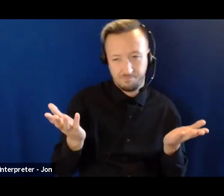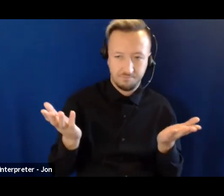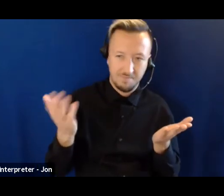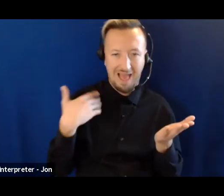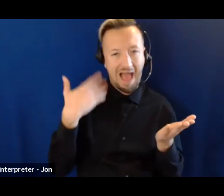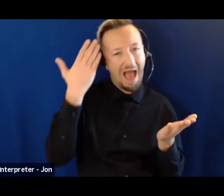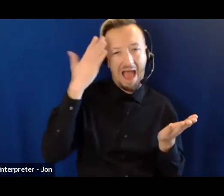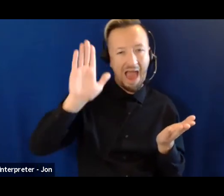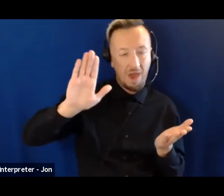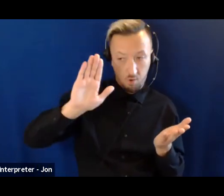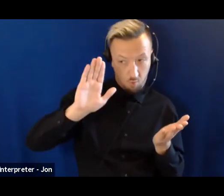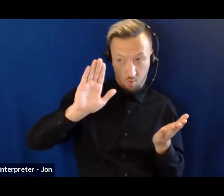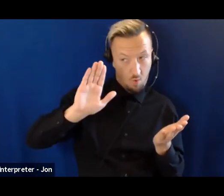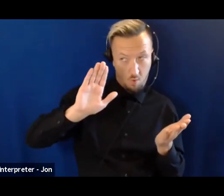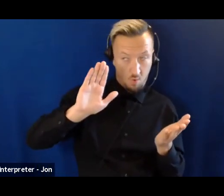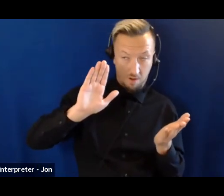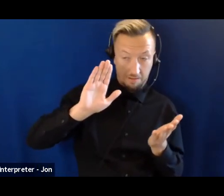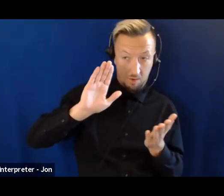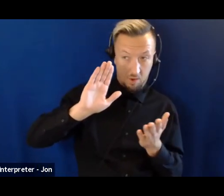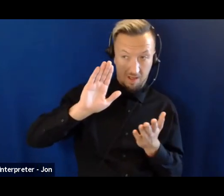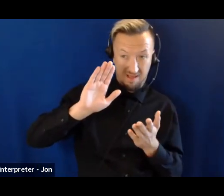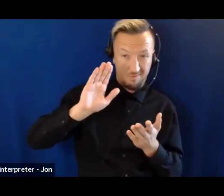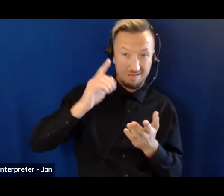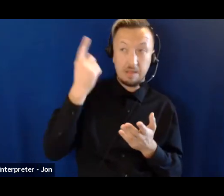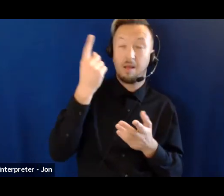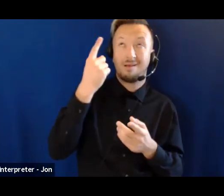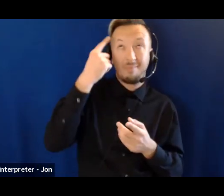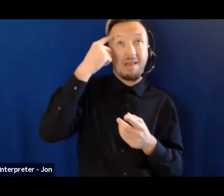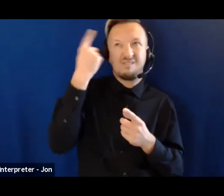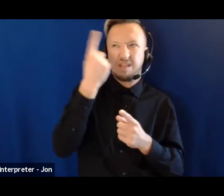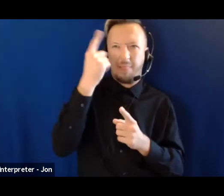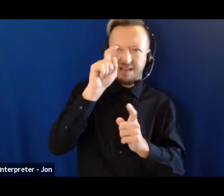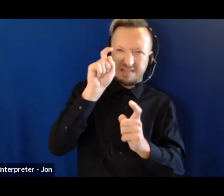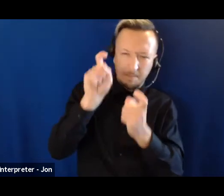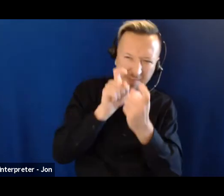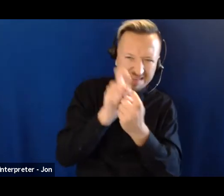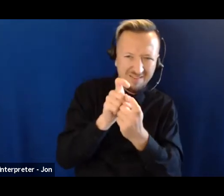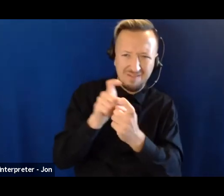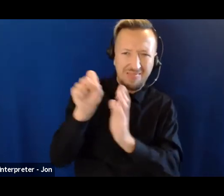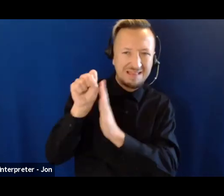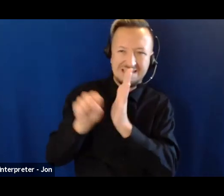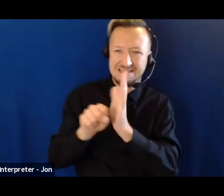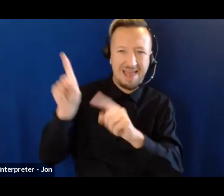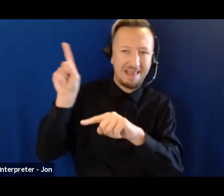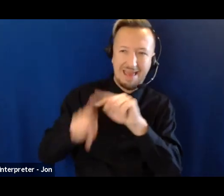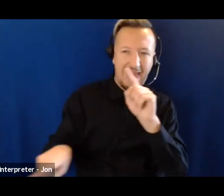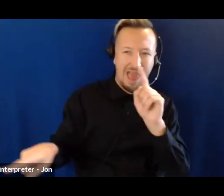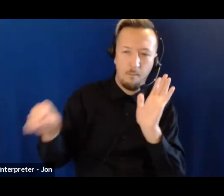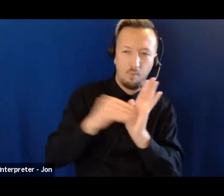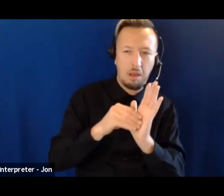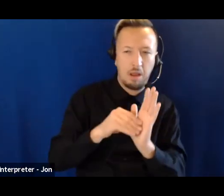anything specific that a state can't put in there. I'm sure there are, but I'm just not aware of